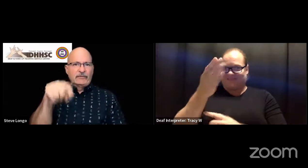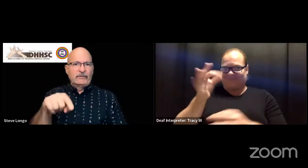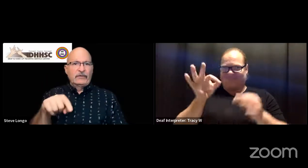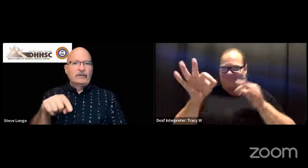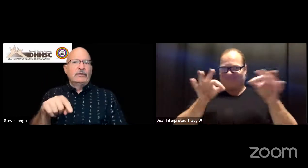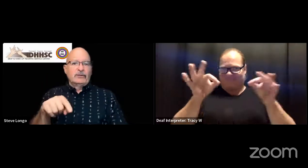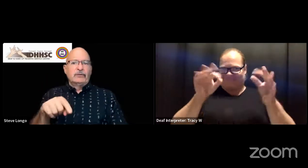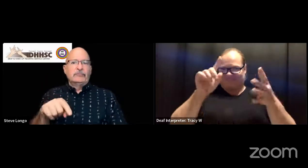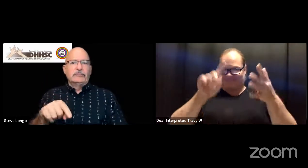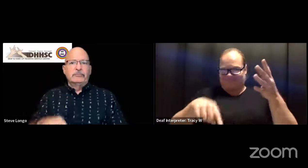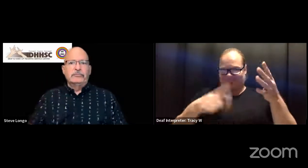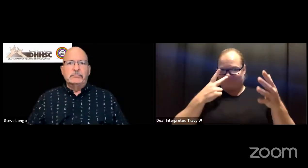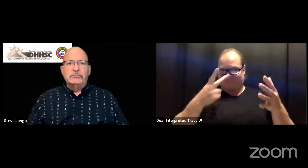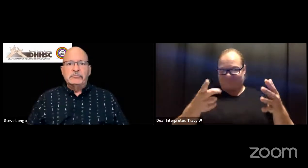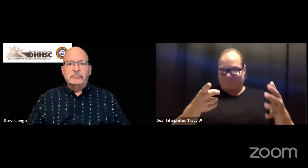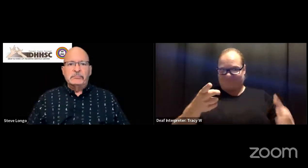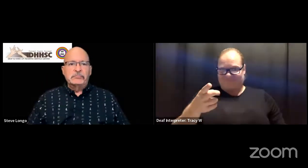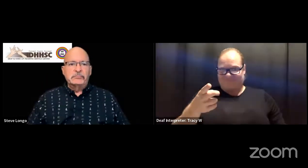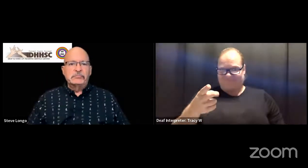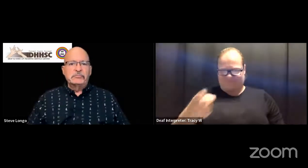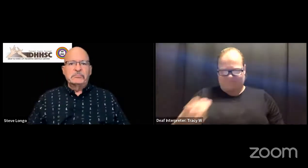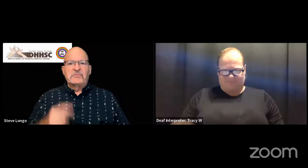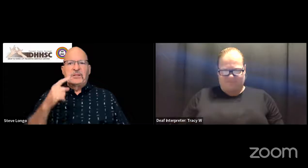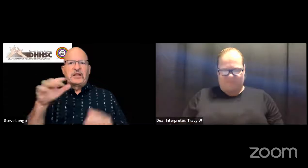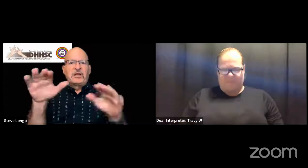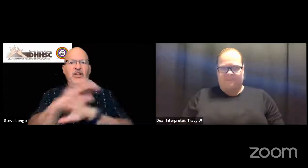I also mentioned the Valley Deaf Festival,